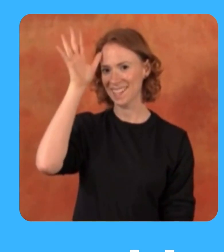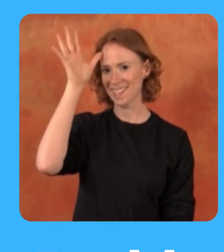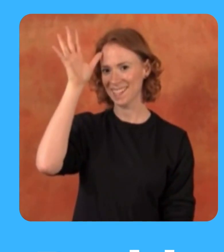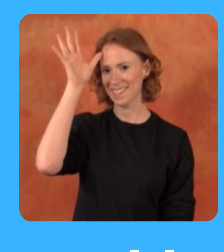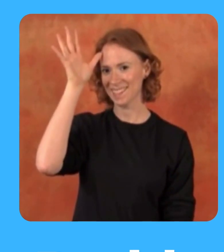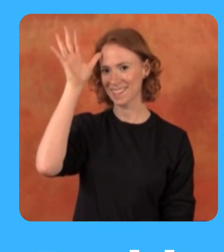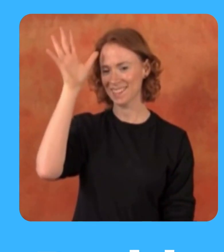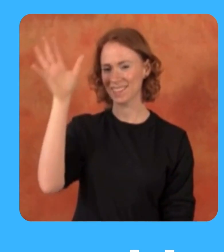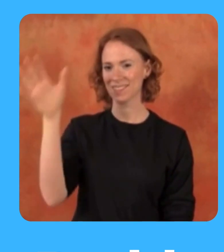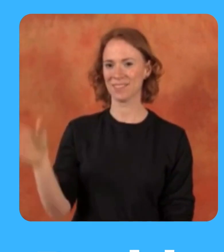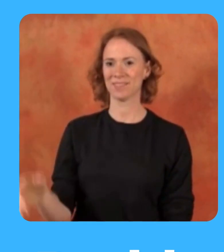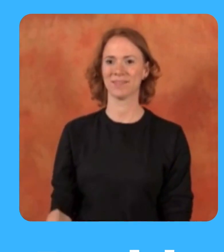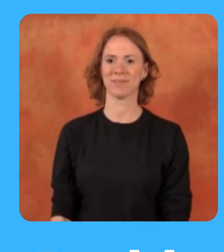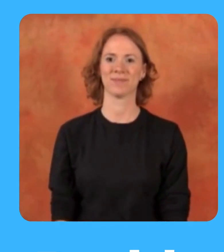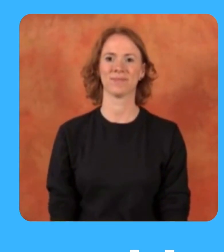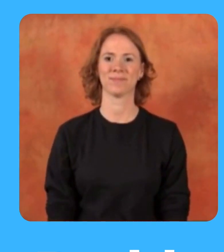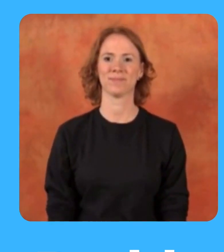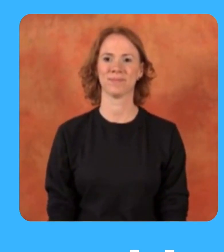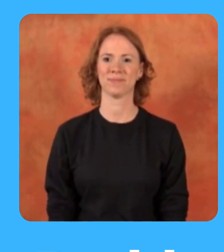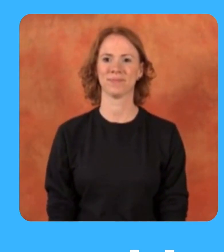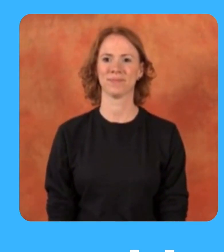Daddy.